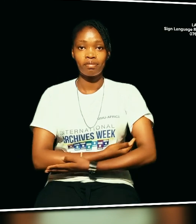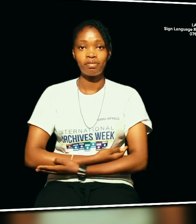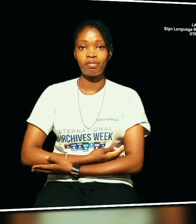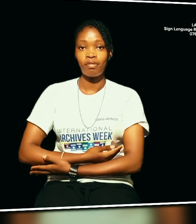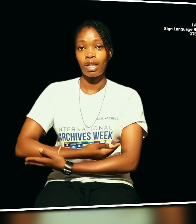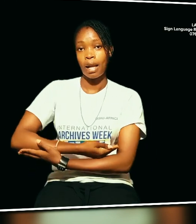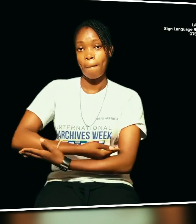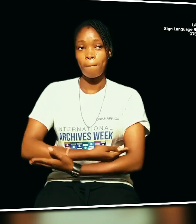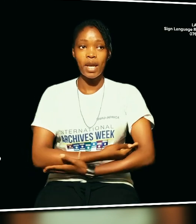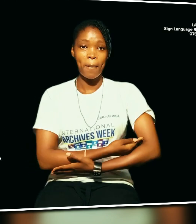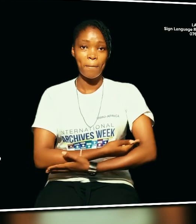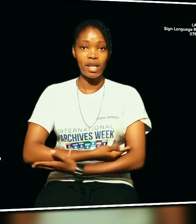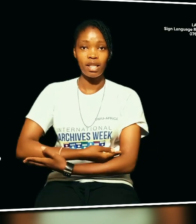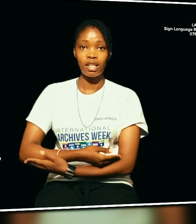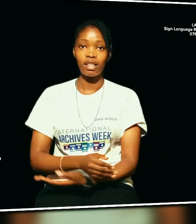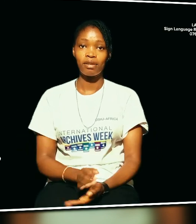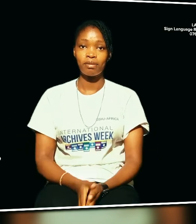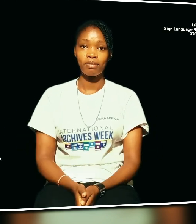Baby.